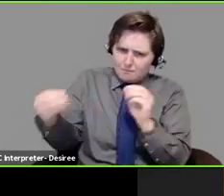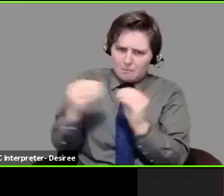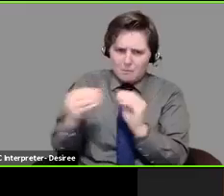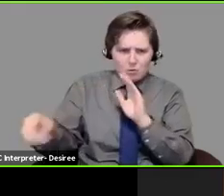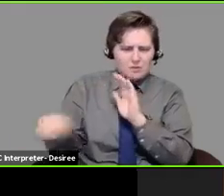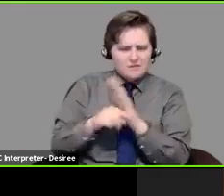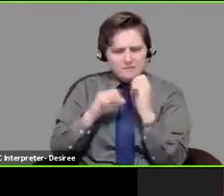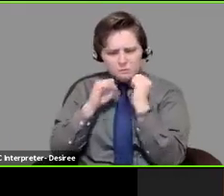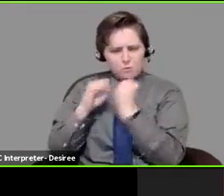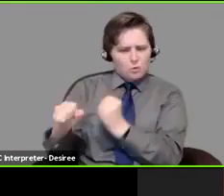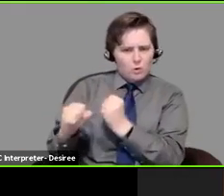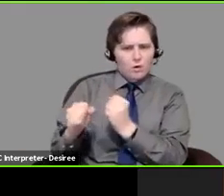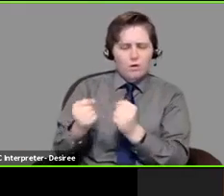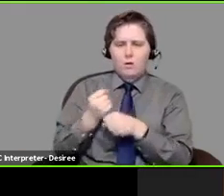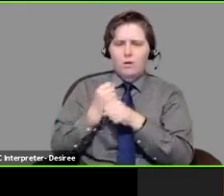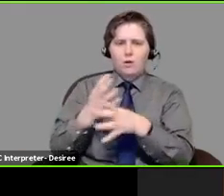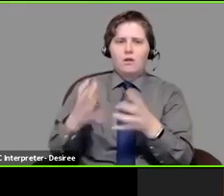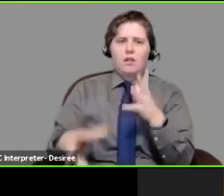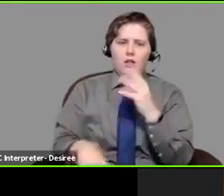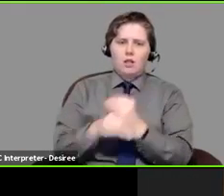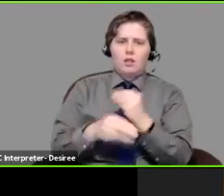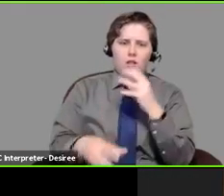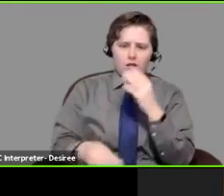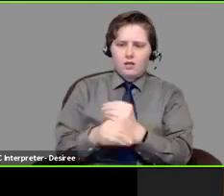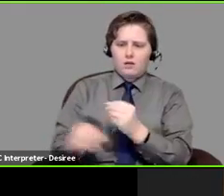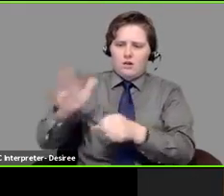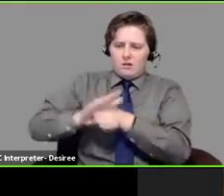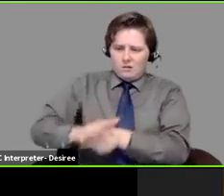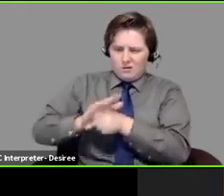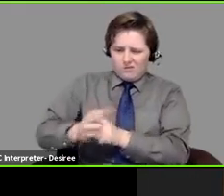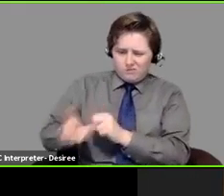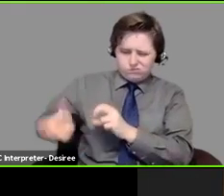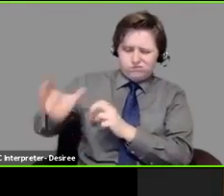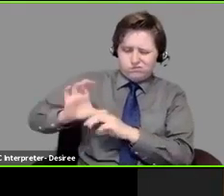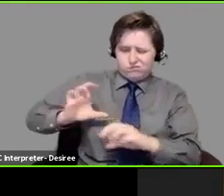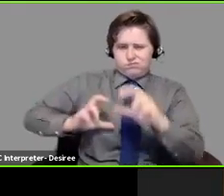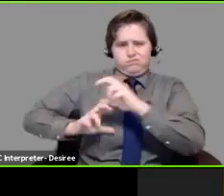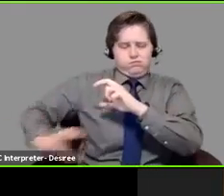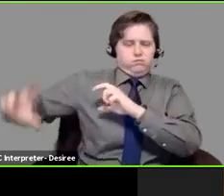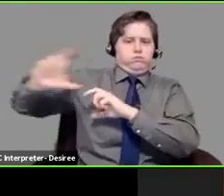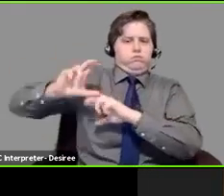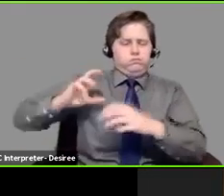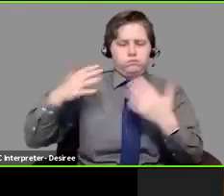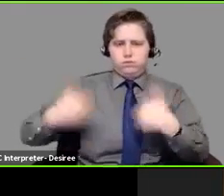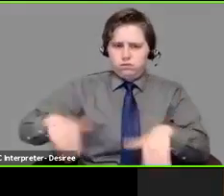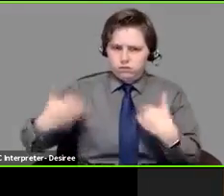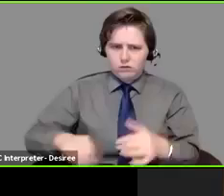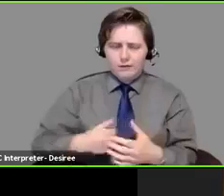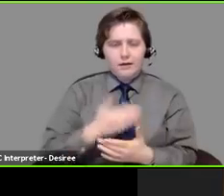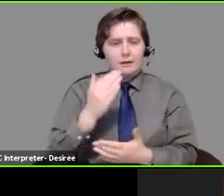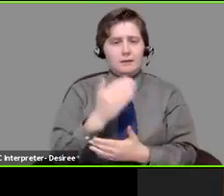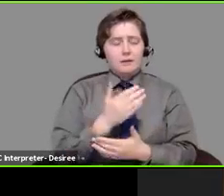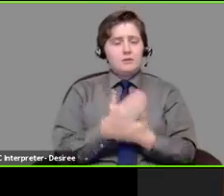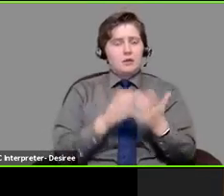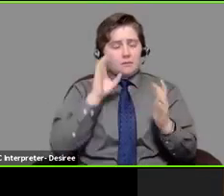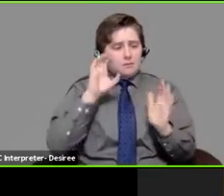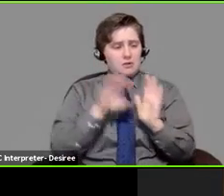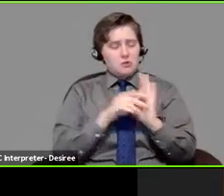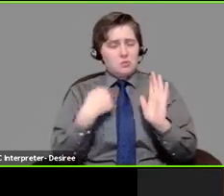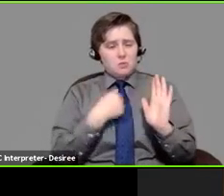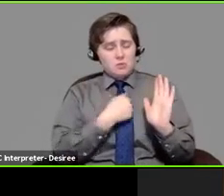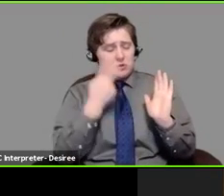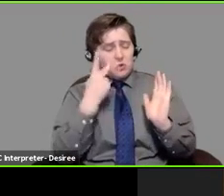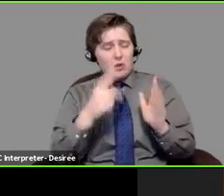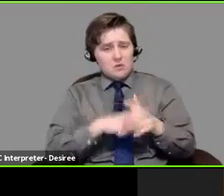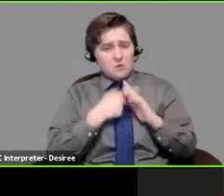it causes all kinds of additional stressors. Some of the figures that we saw at the beginning of the program tonight